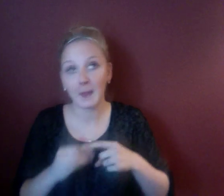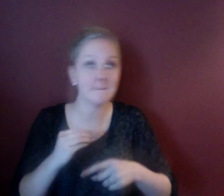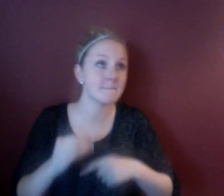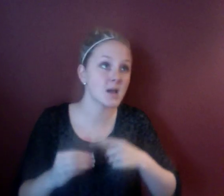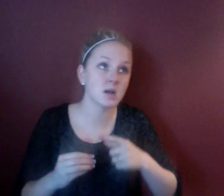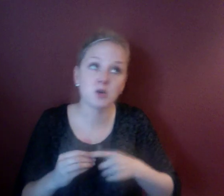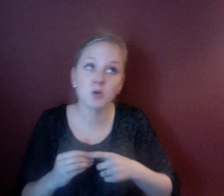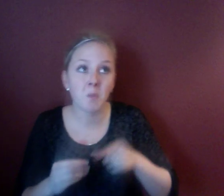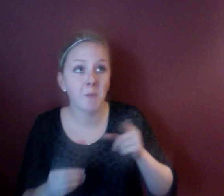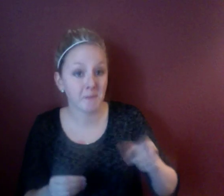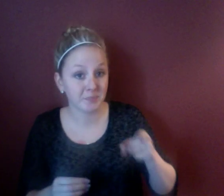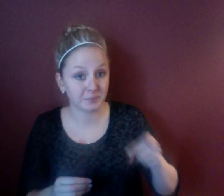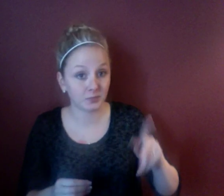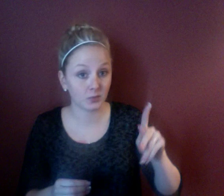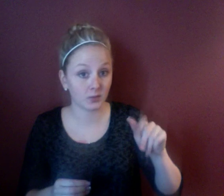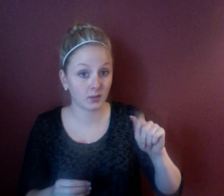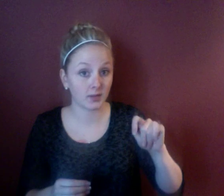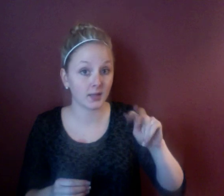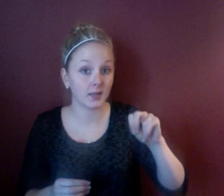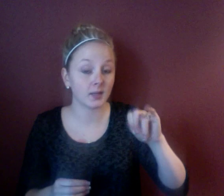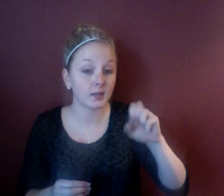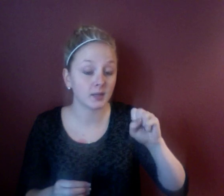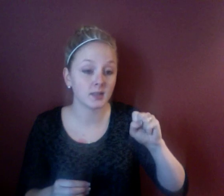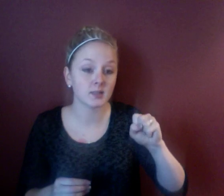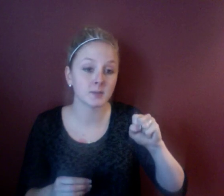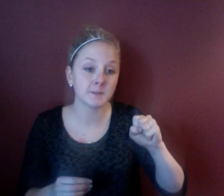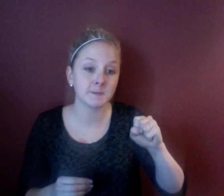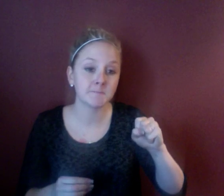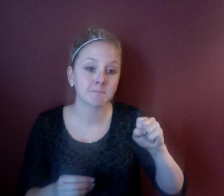That's not on. Huh? No. It is now.